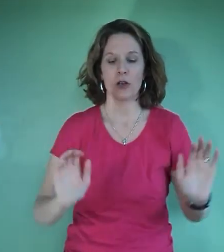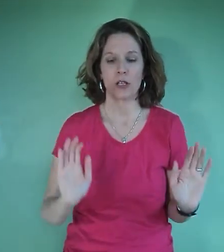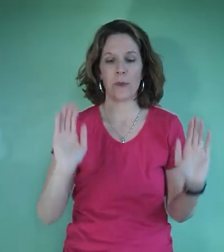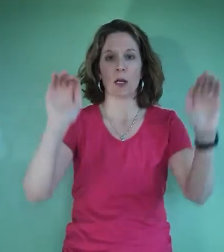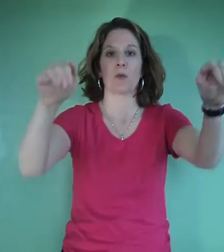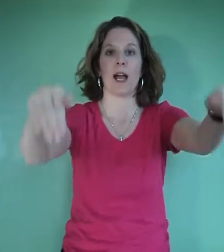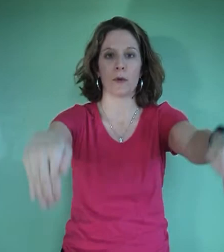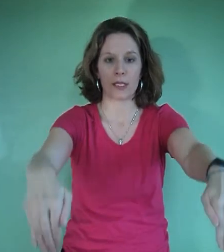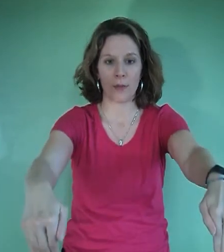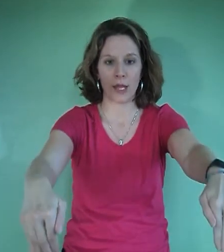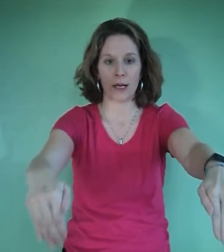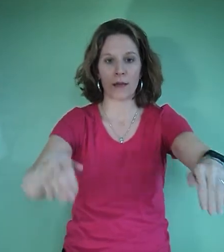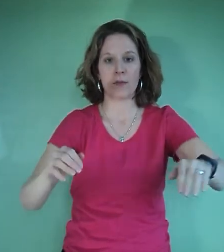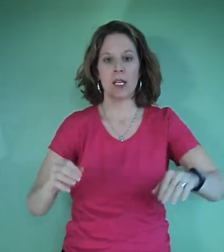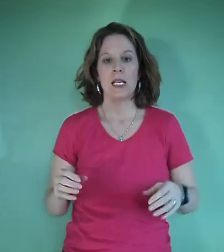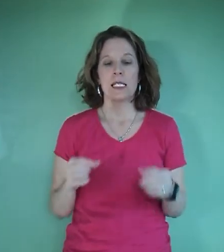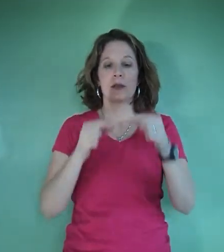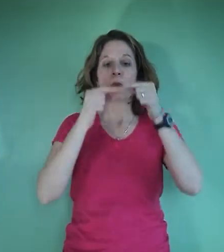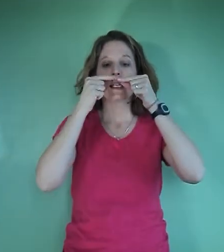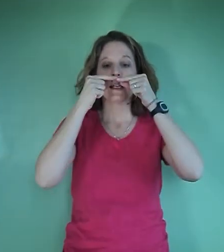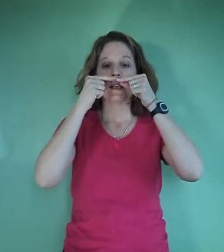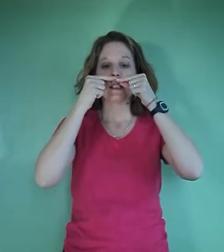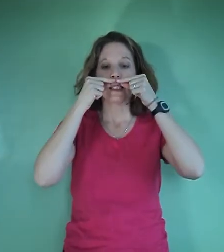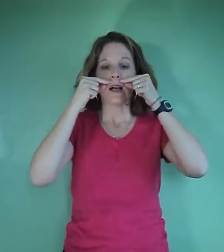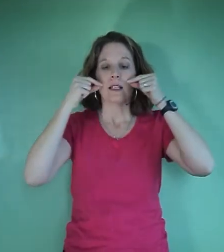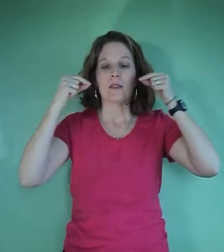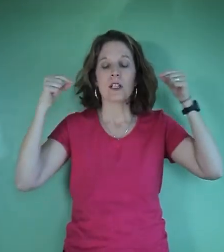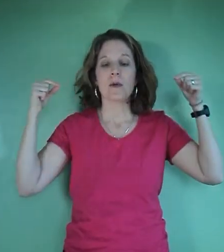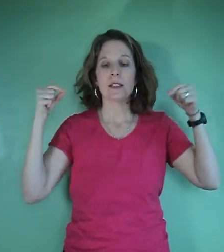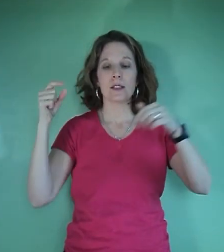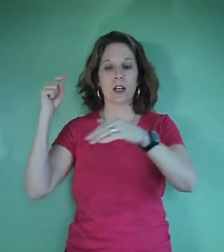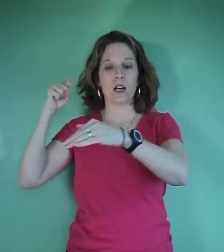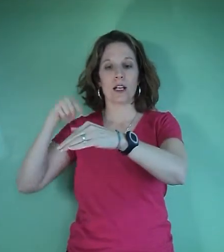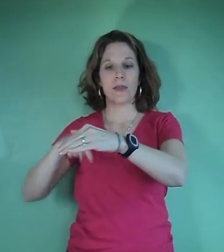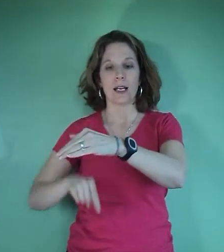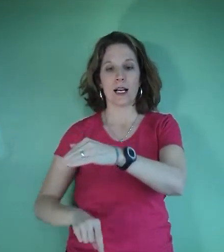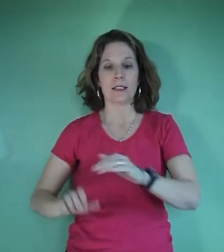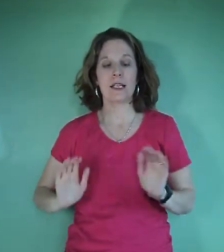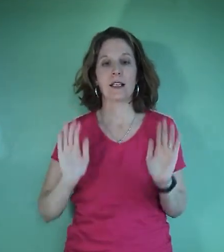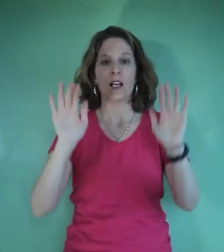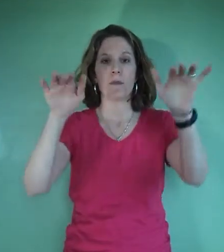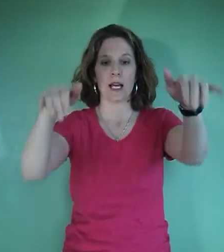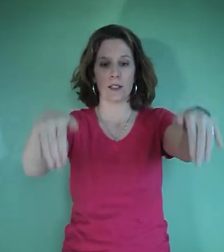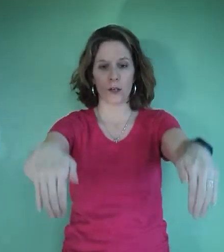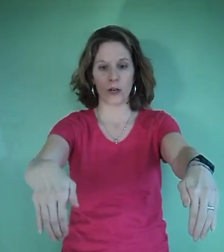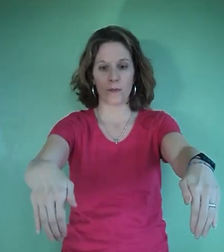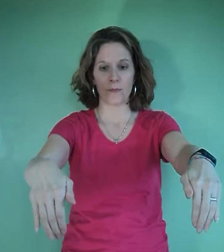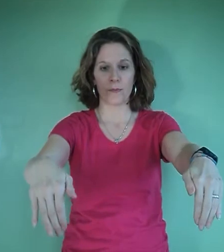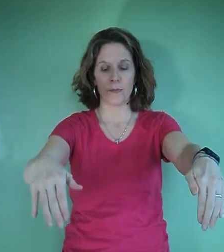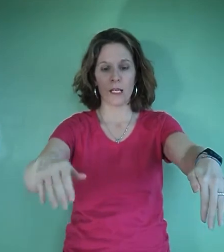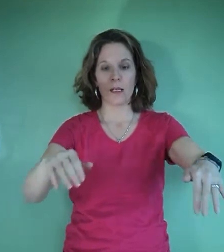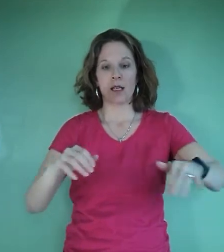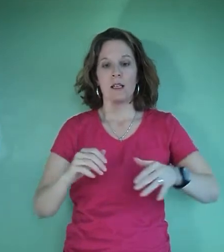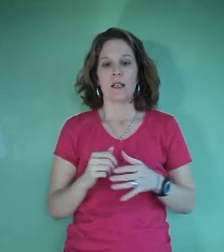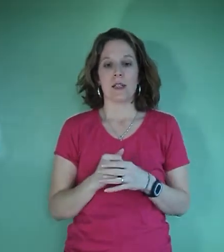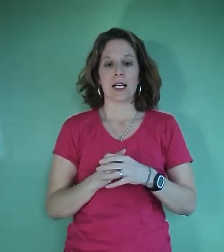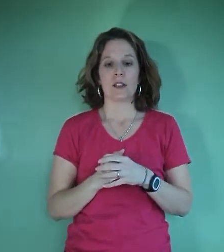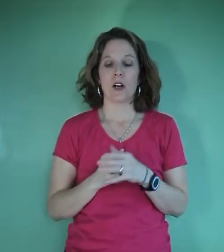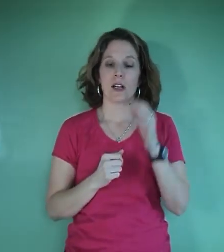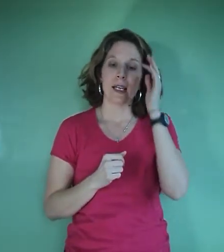coming around something. So it'll be Stalin of the USSR and the Katyn Massacre. The next card is